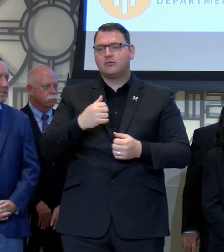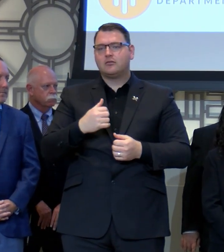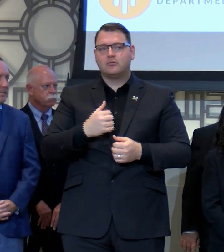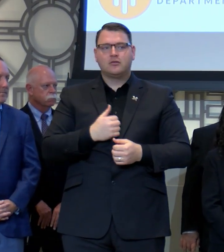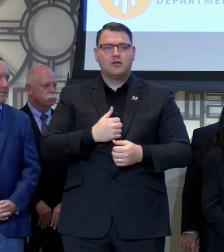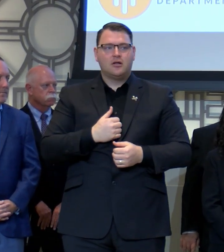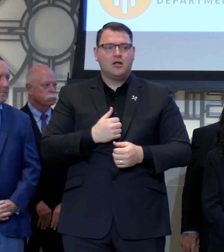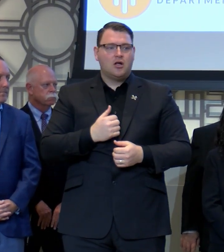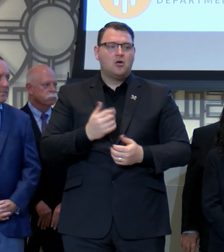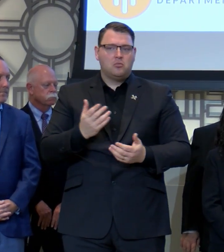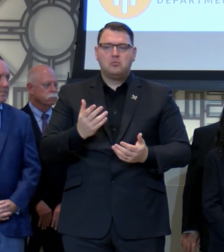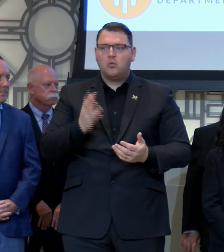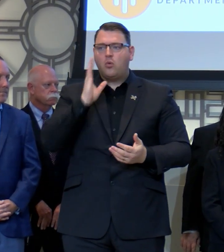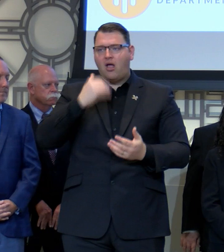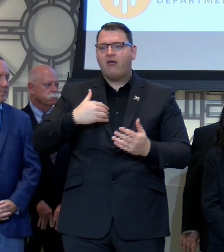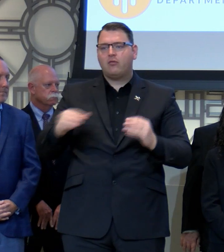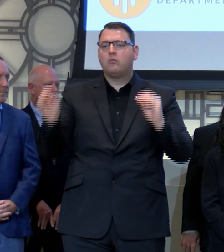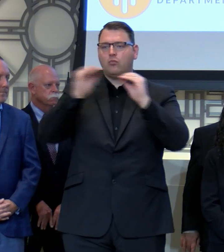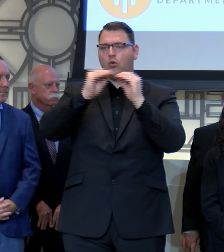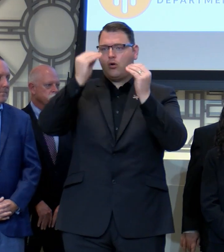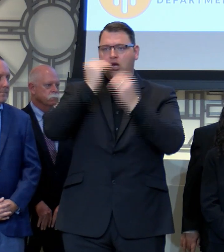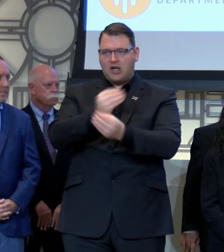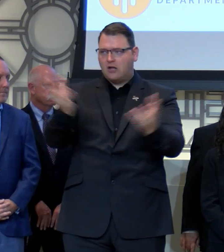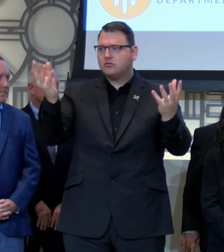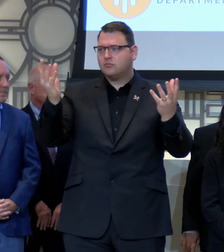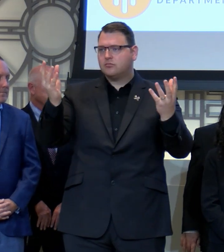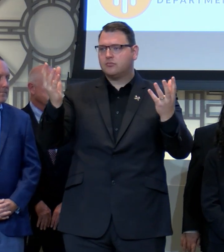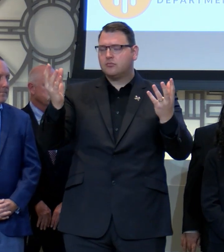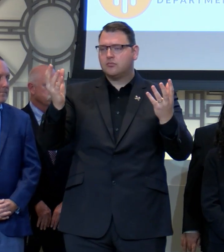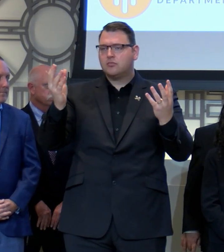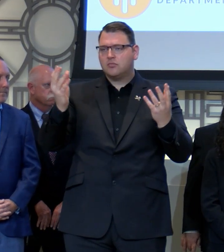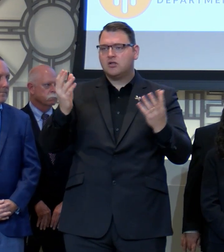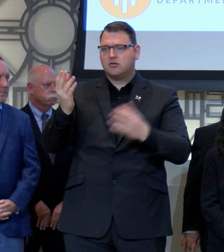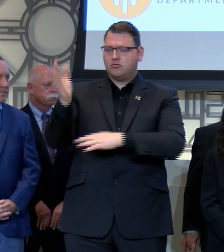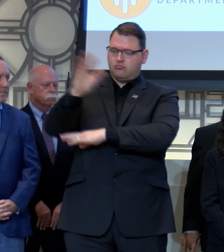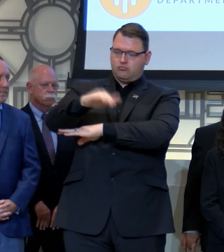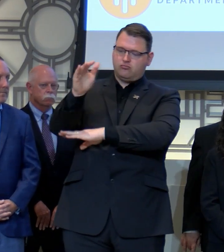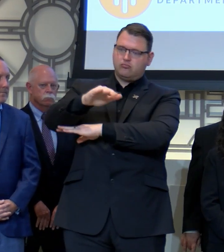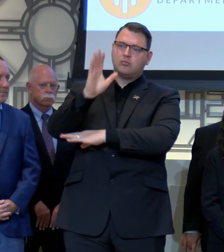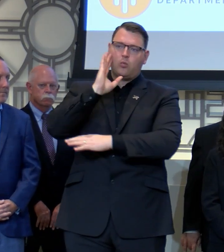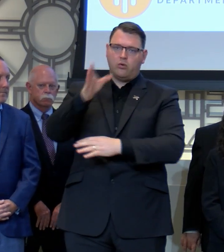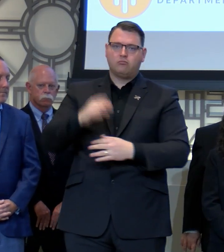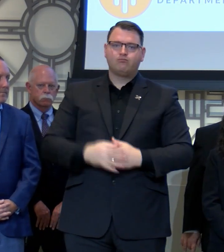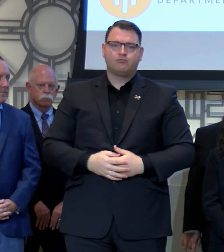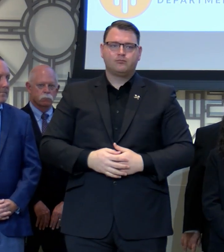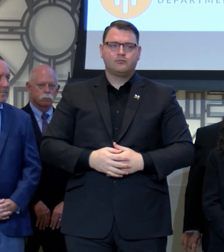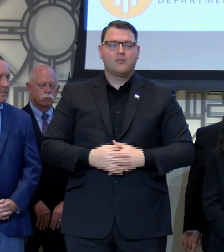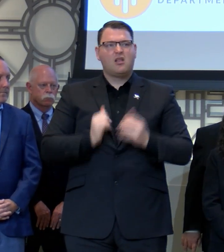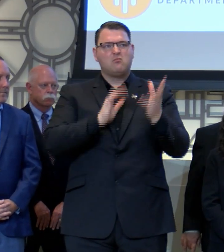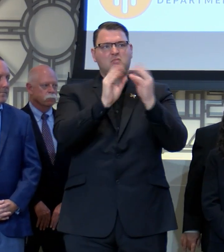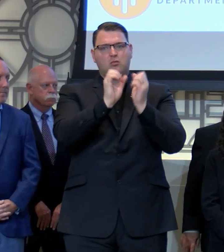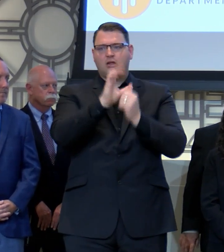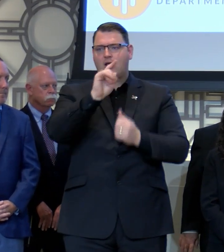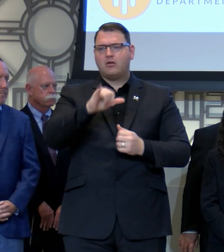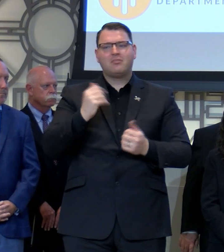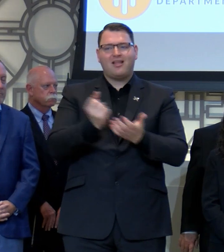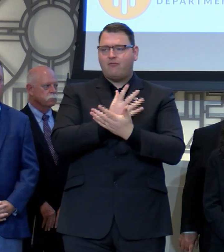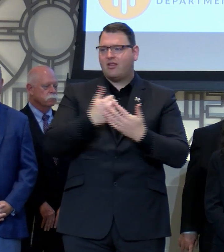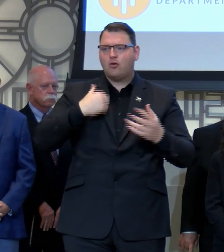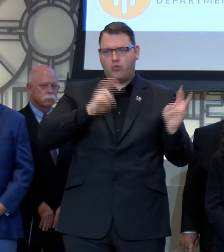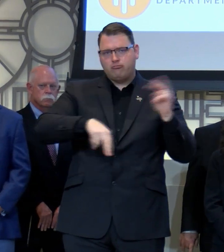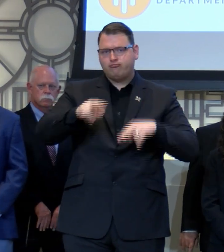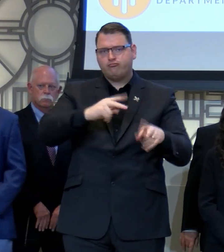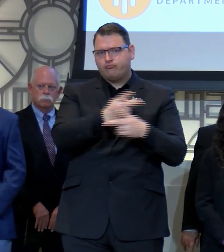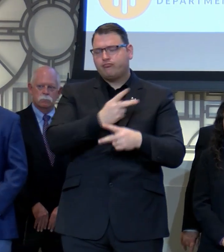have some additional announcements before the day is out. But we're meeting with the county. But everything is being evaluated.